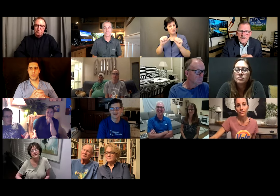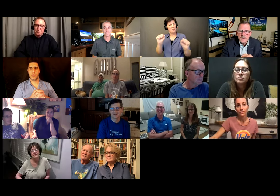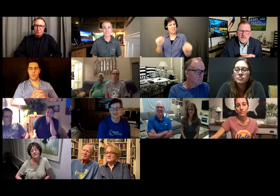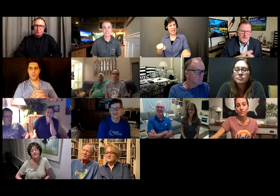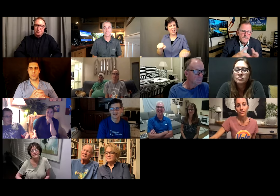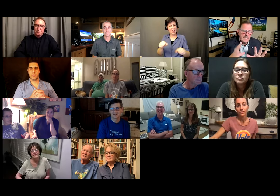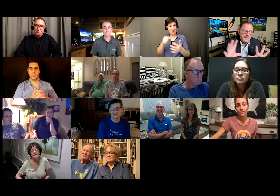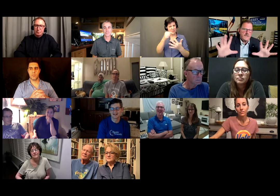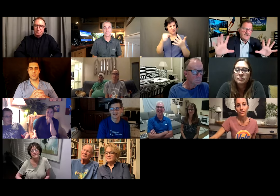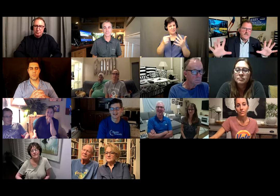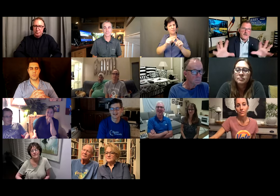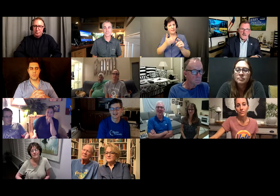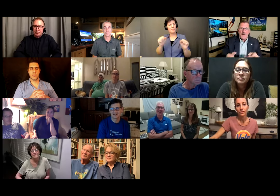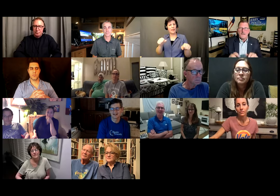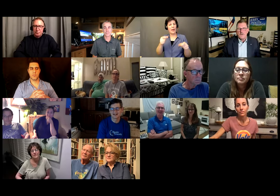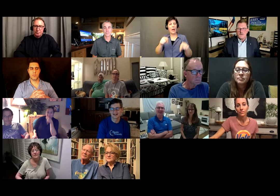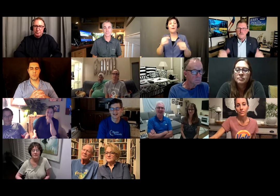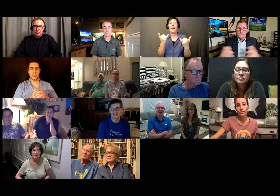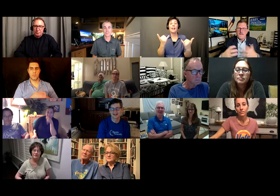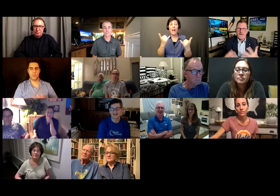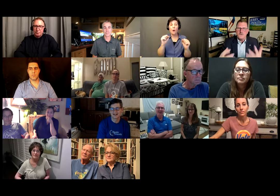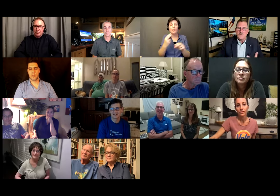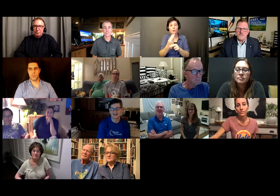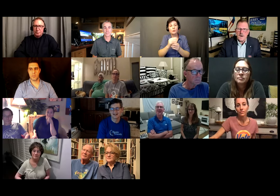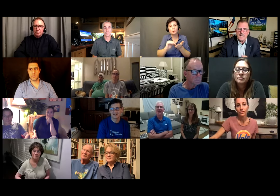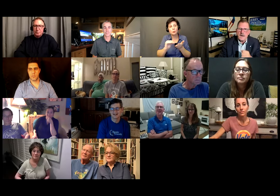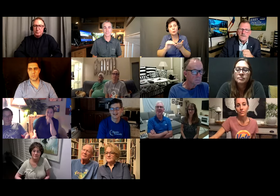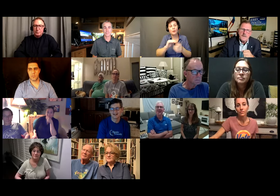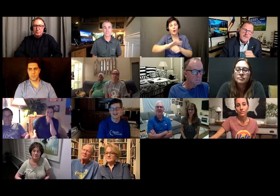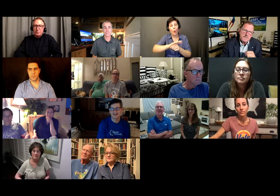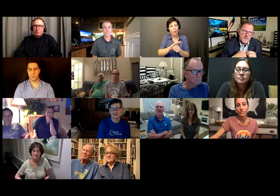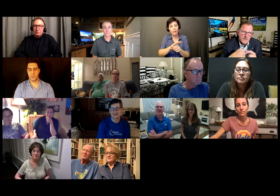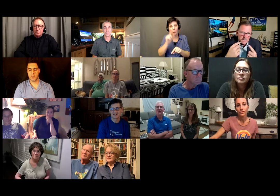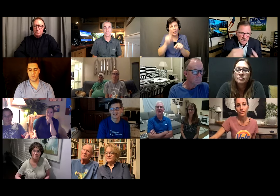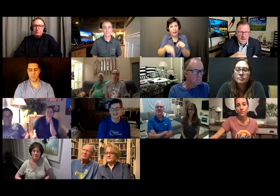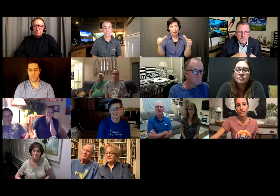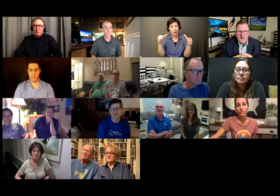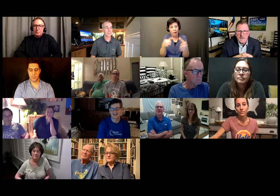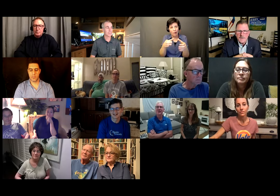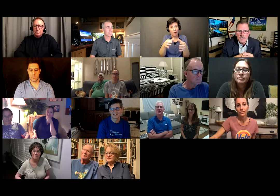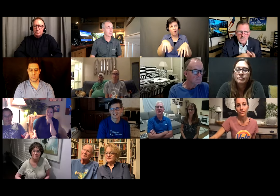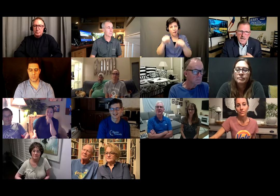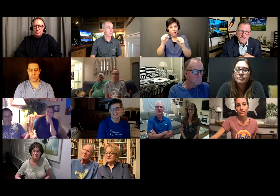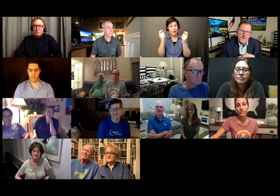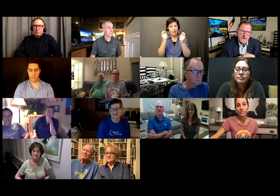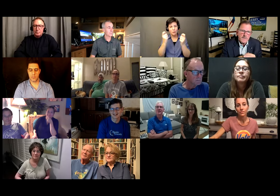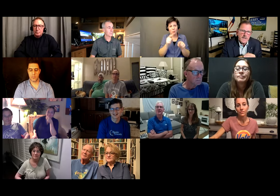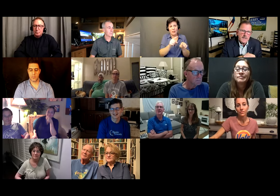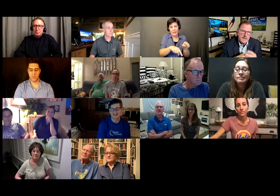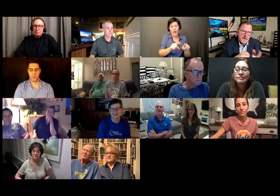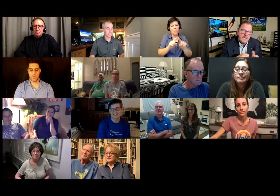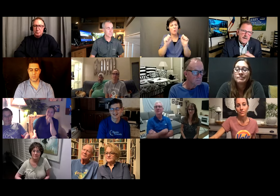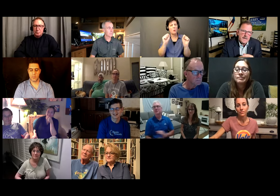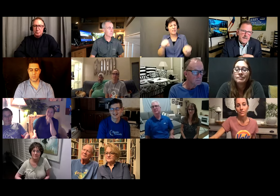happen. We can use the excuse right now that we've got COVID and we can't do this right now, but we can talk about it and we can plan for it and we